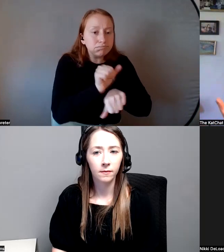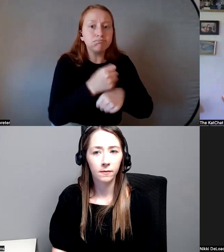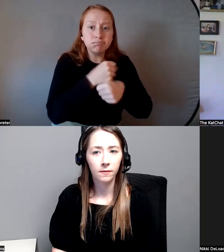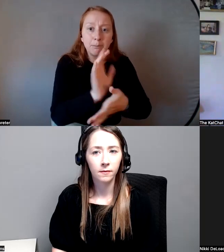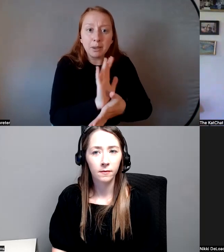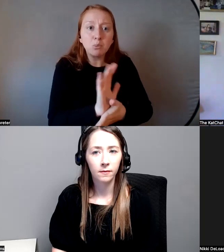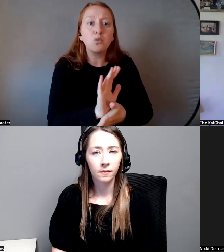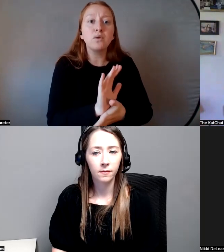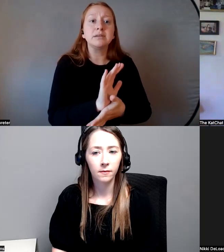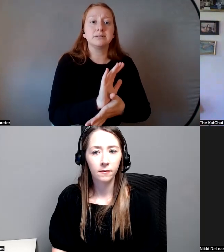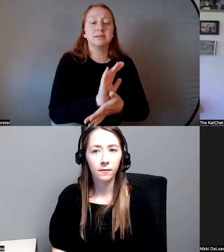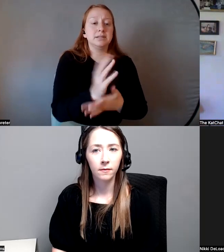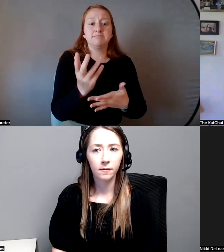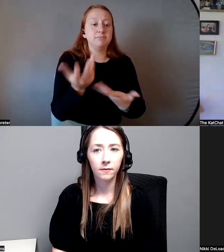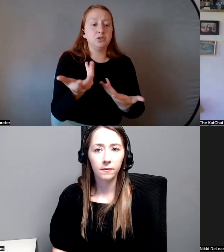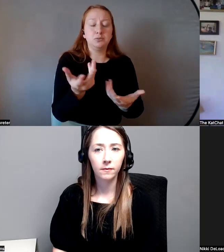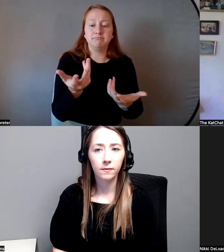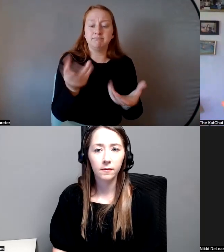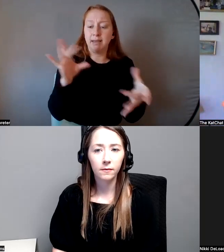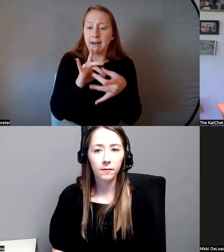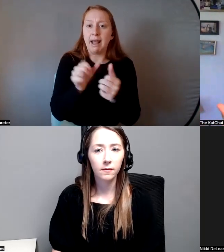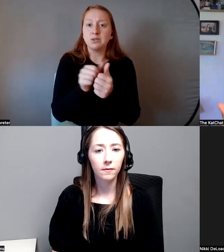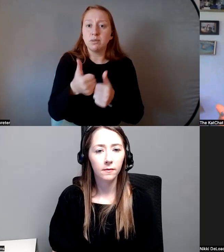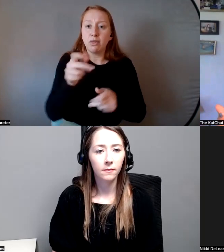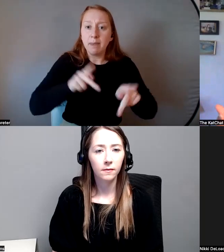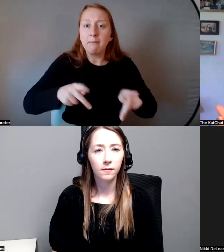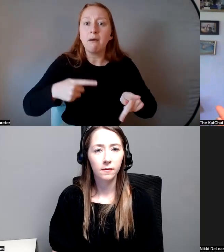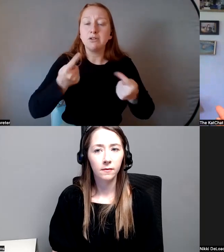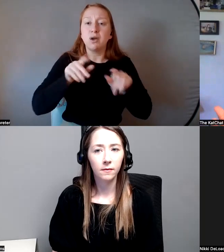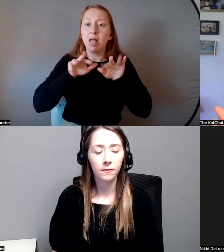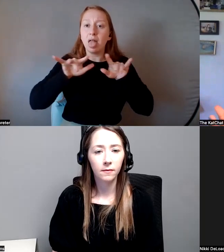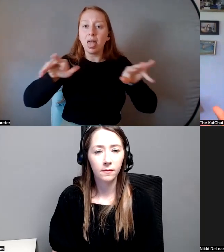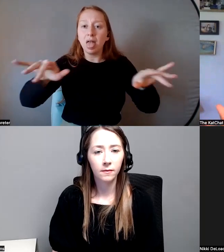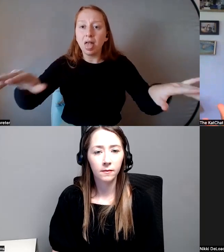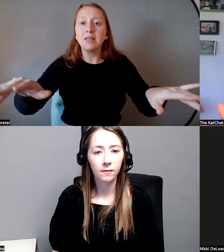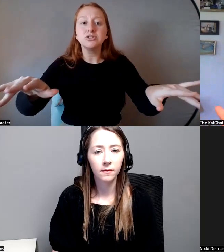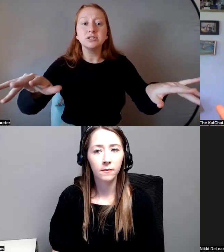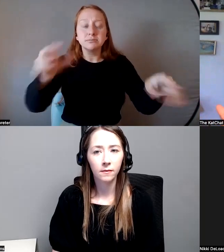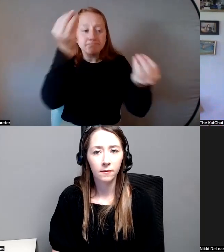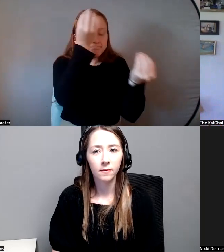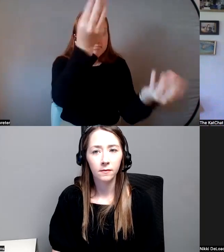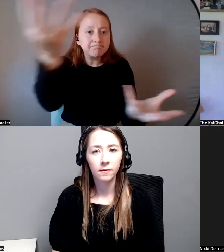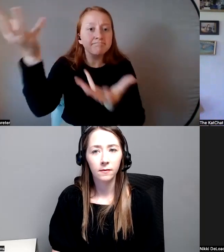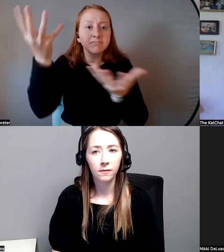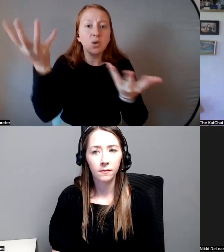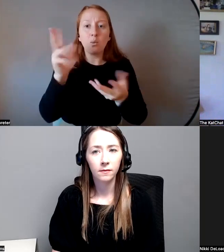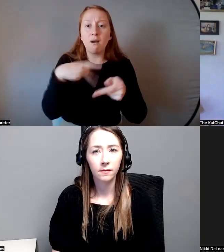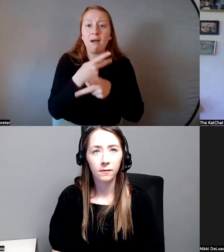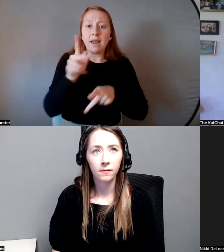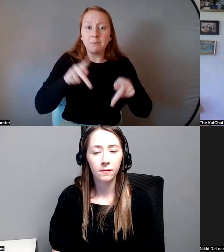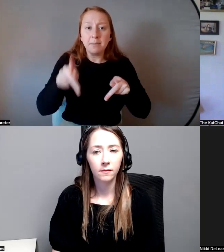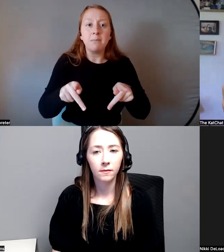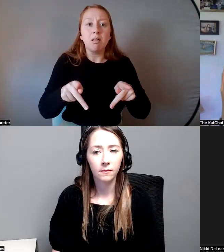to be and try to spread out the awareness of what kind of people, including